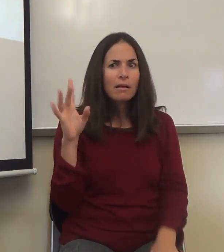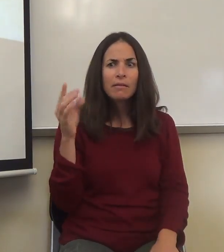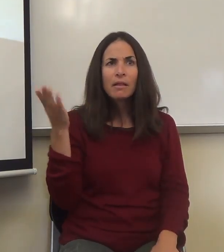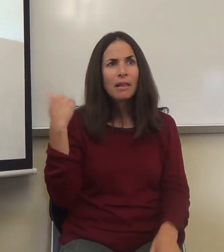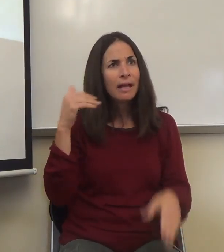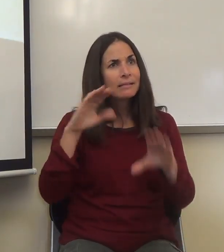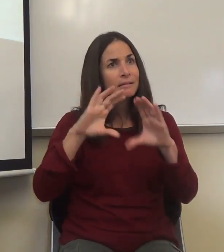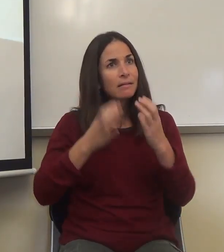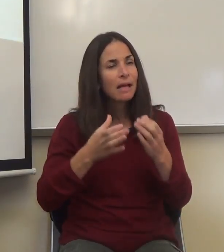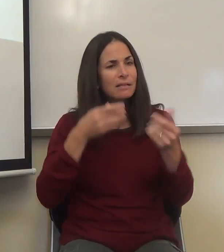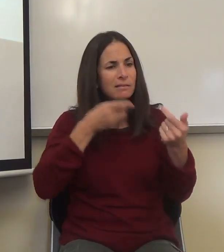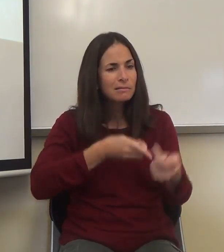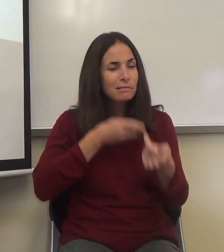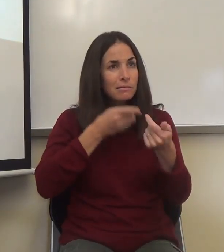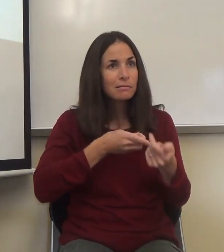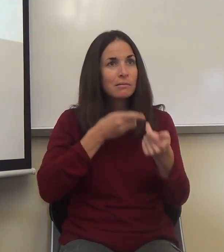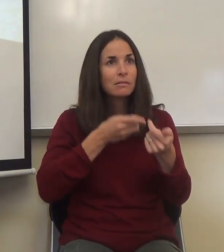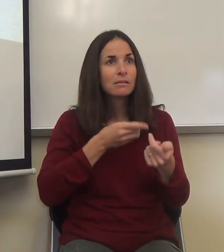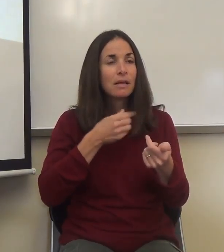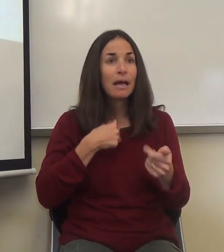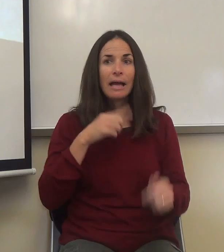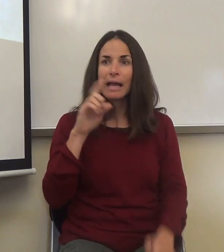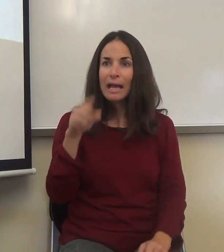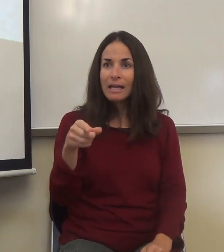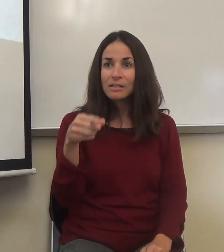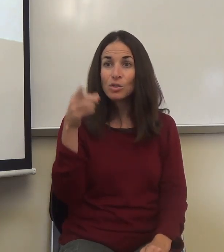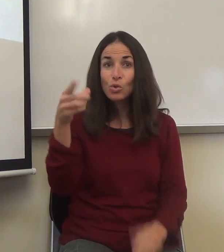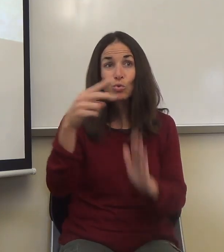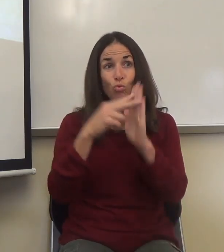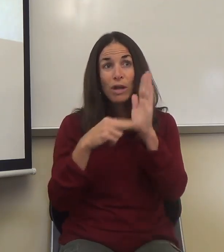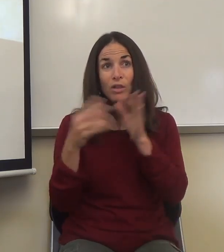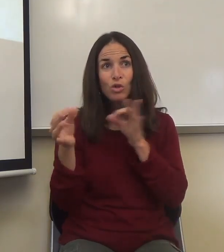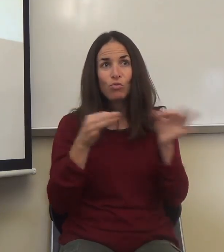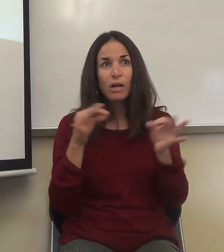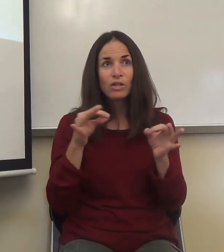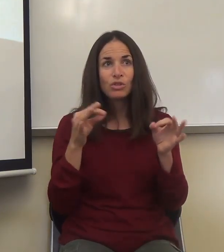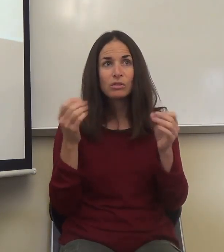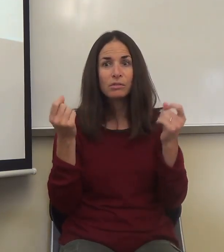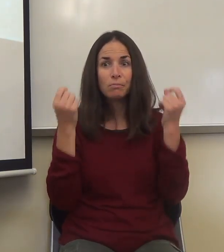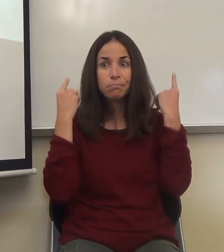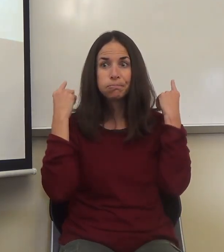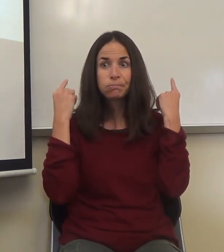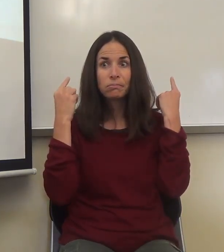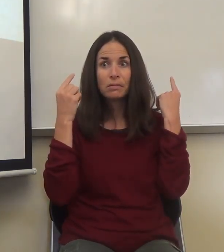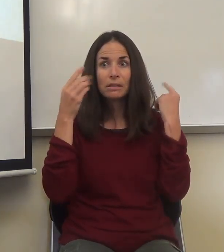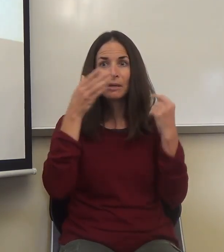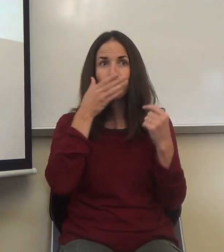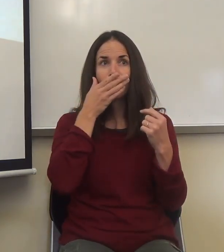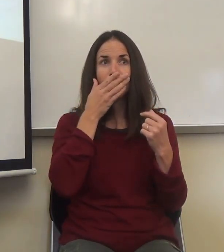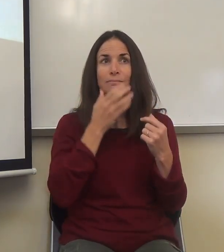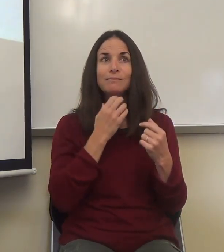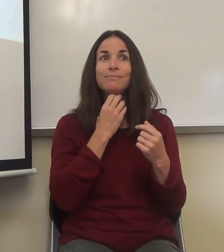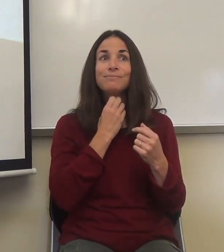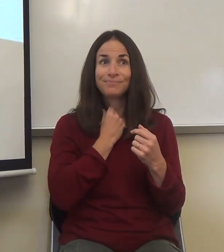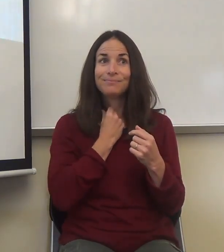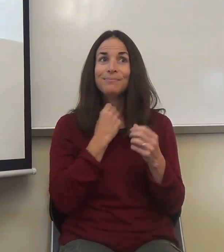and write a question about it. Then circle the letters of 3 sentences